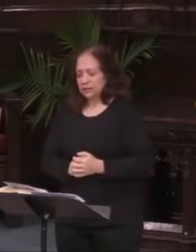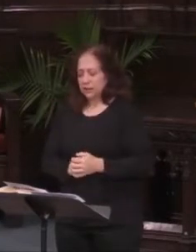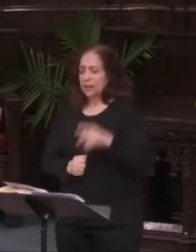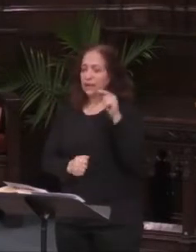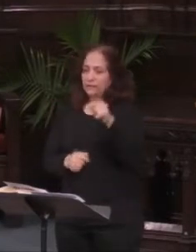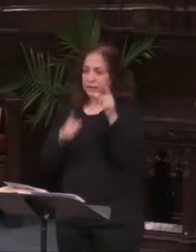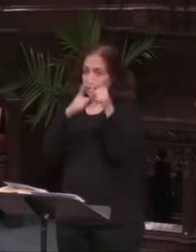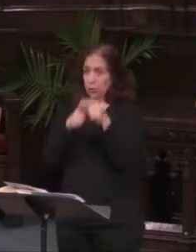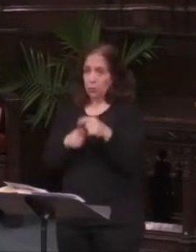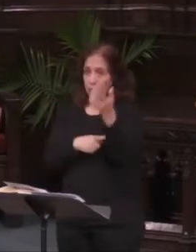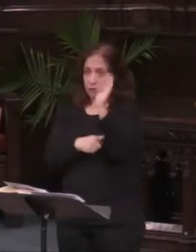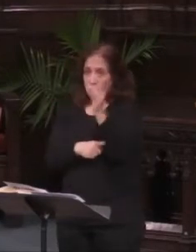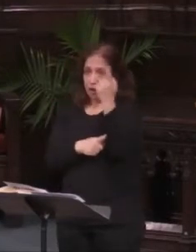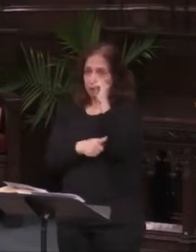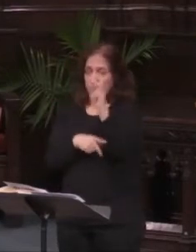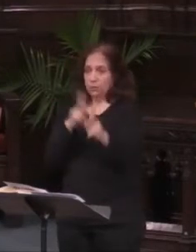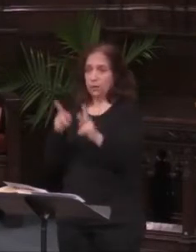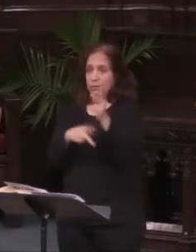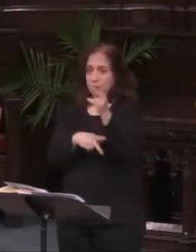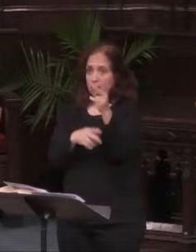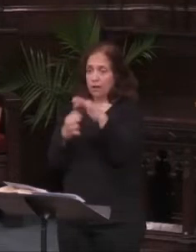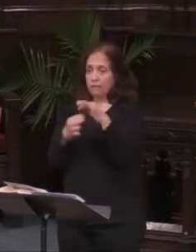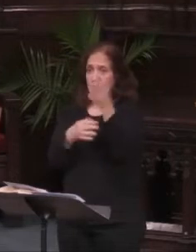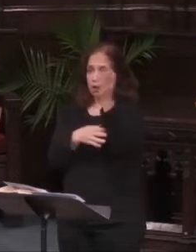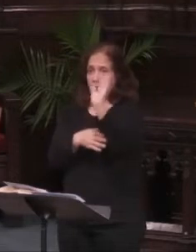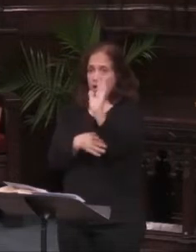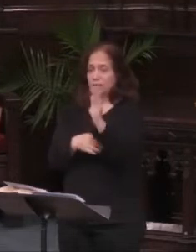This is the word of God for the people of God.